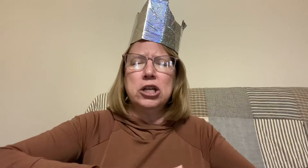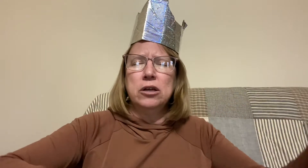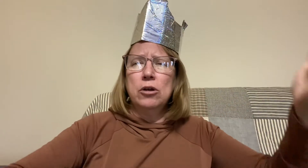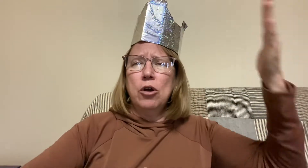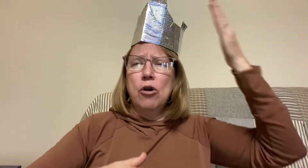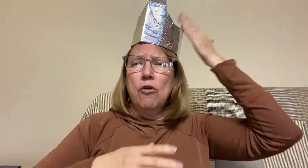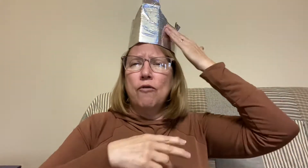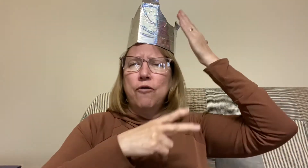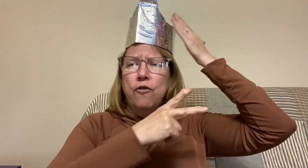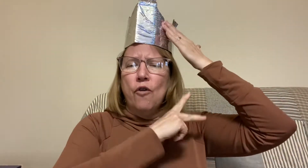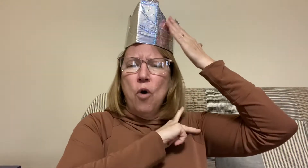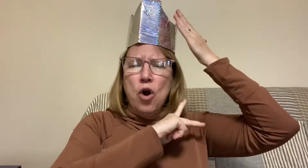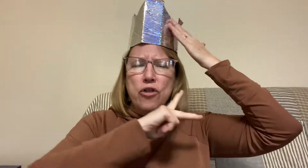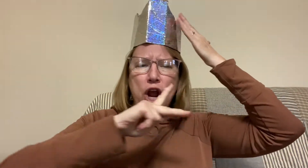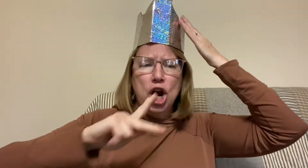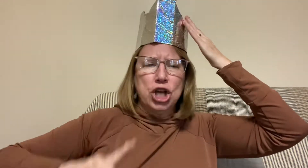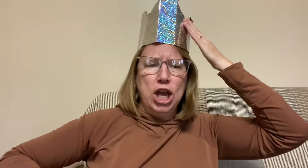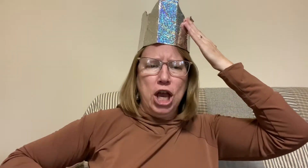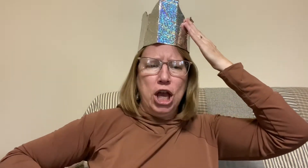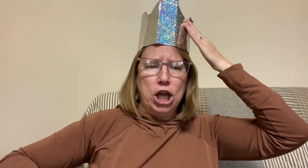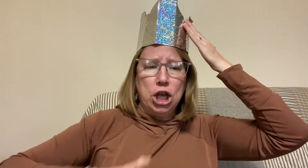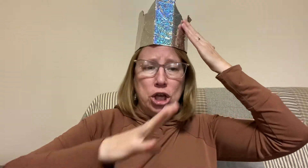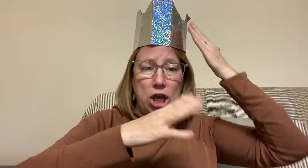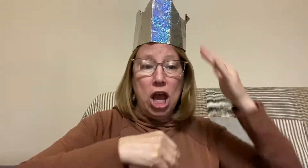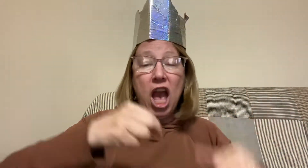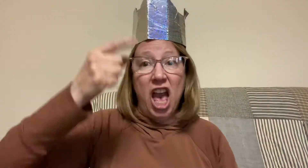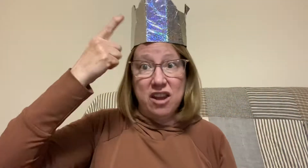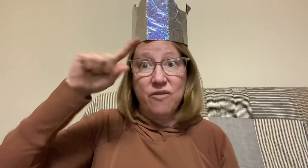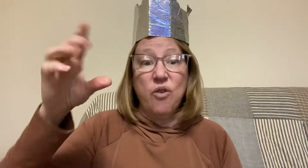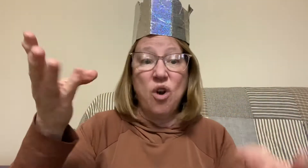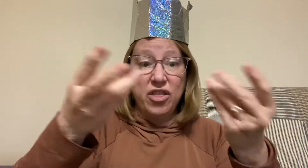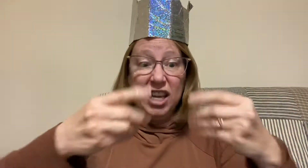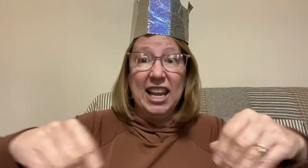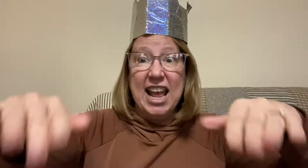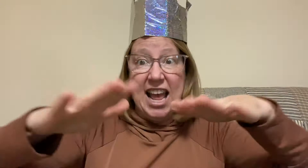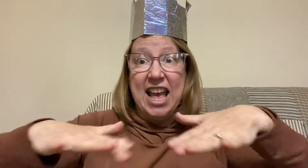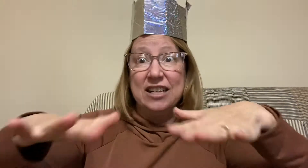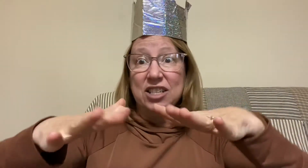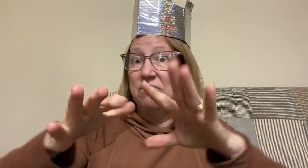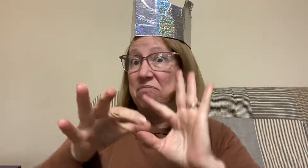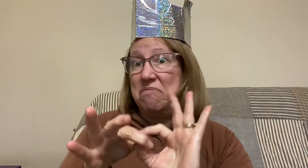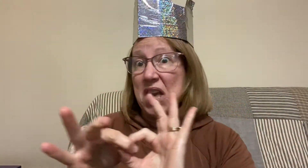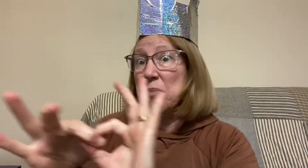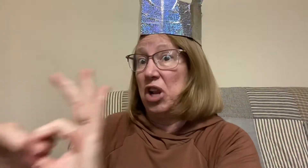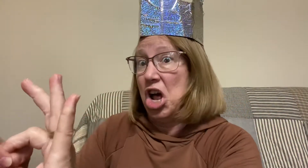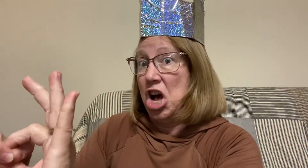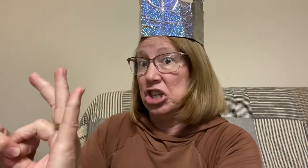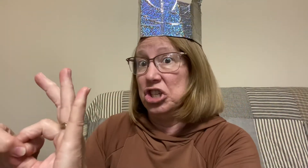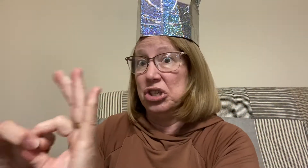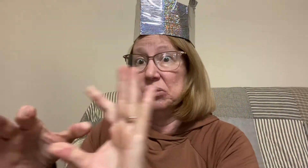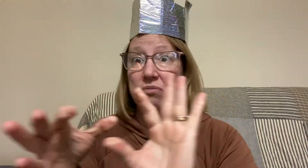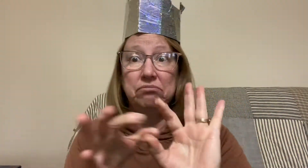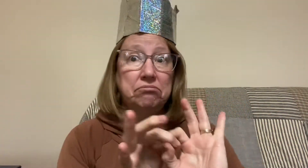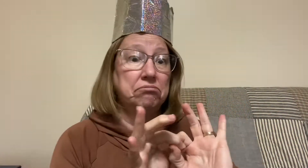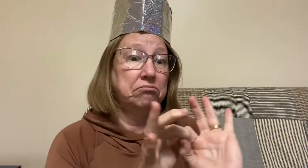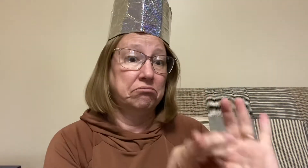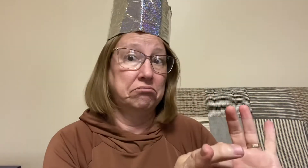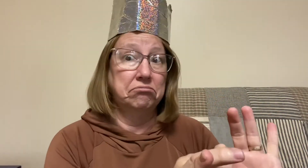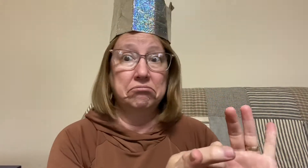They held on to almost all of the lands that the English they